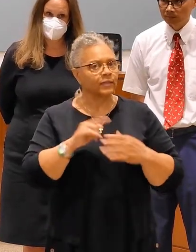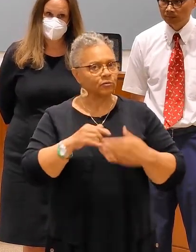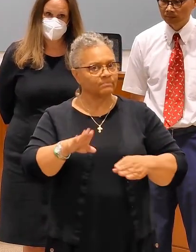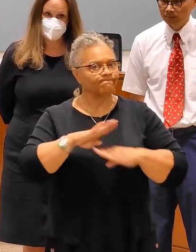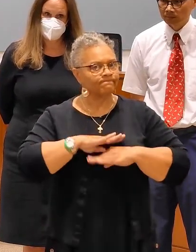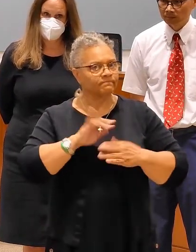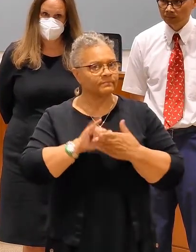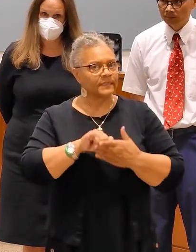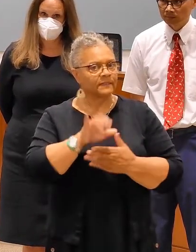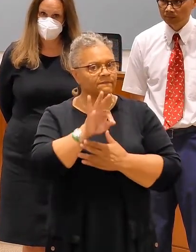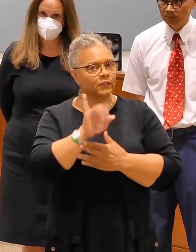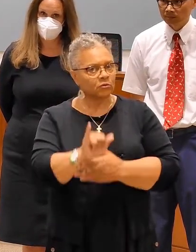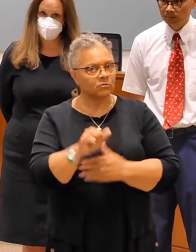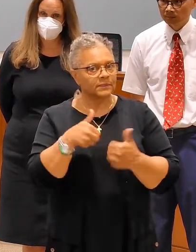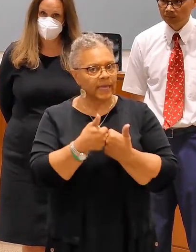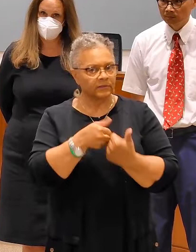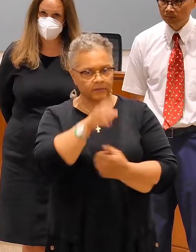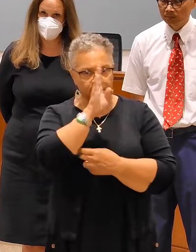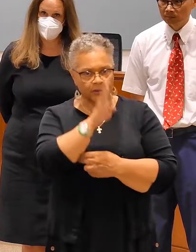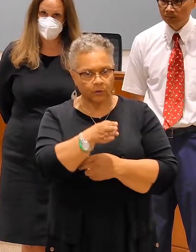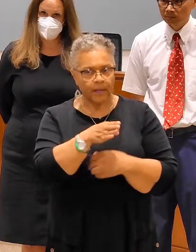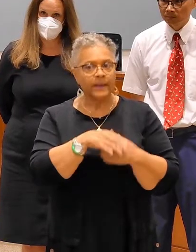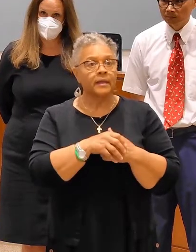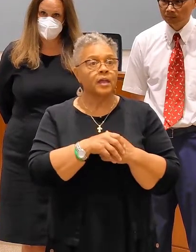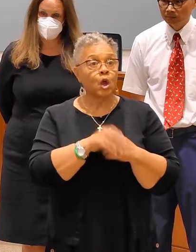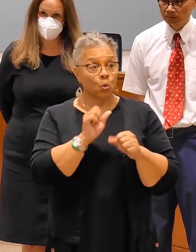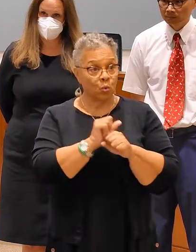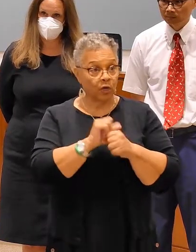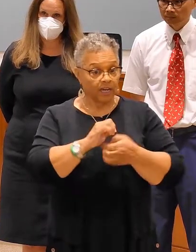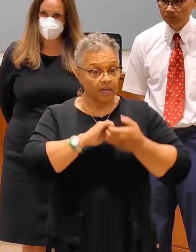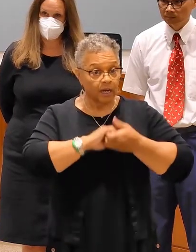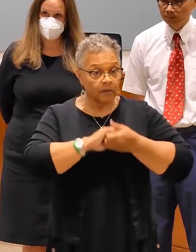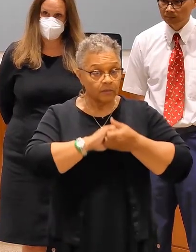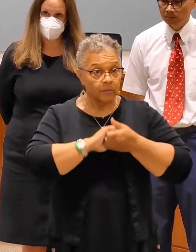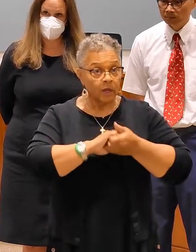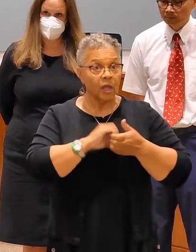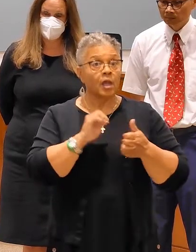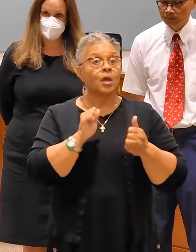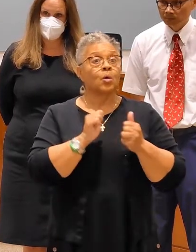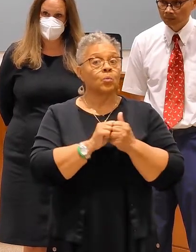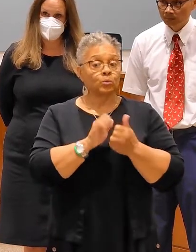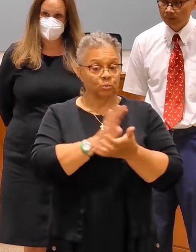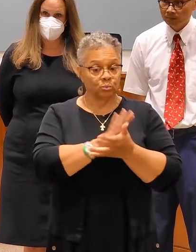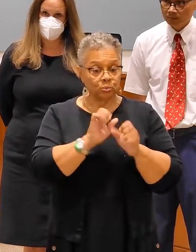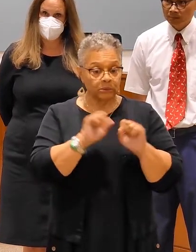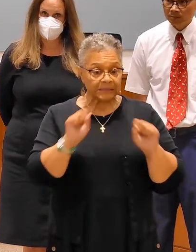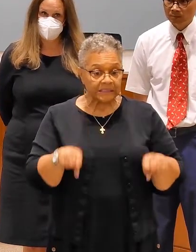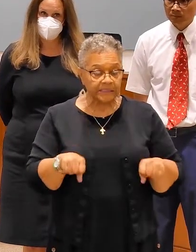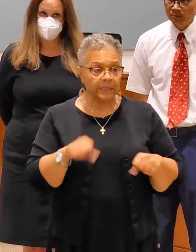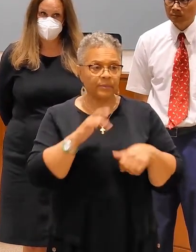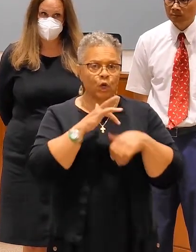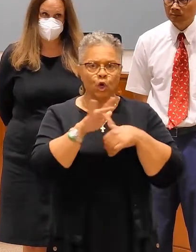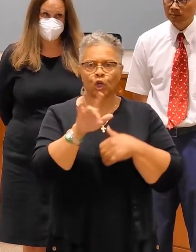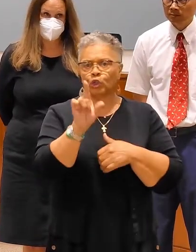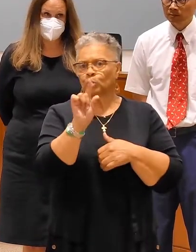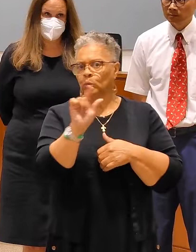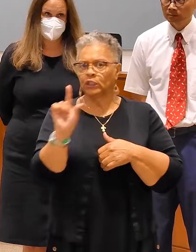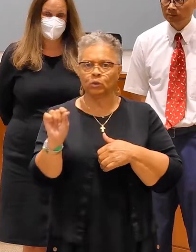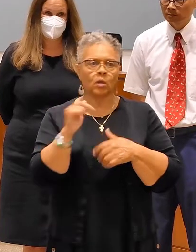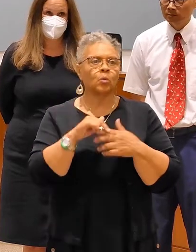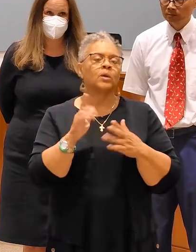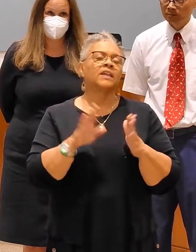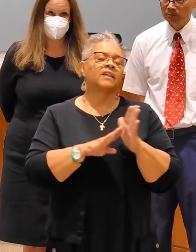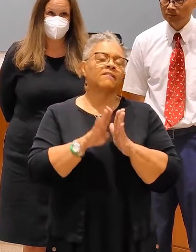challenge head on. Working collaboratively with our partners at the school system, in early 2020, we developed